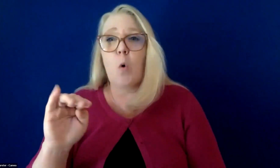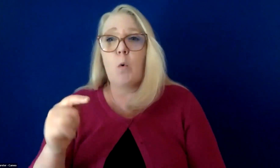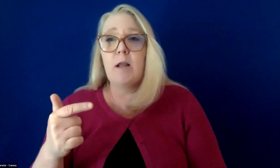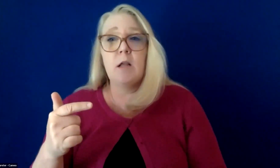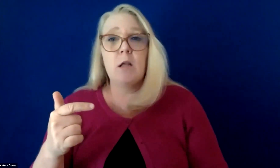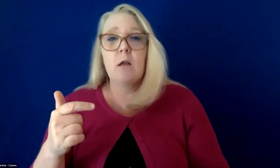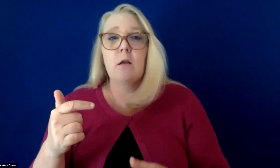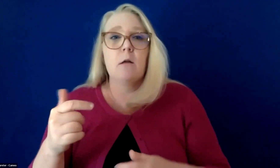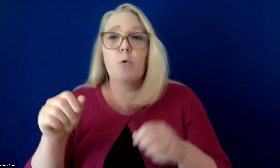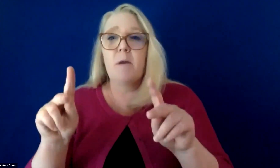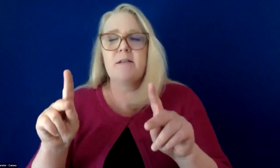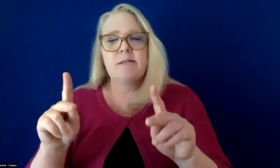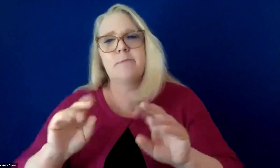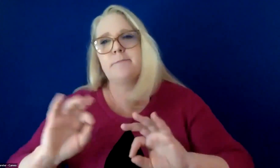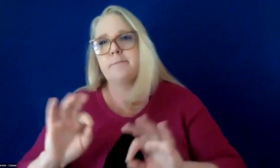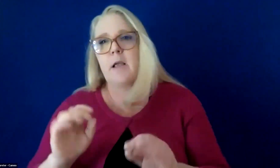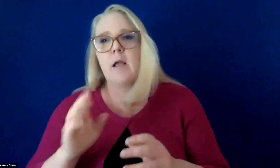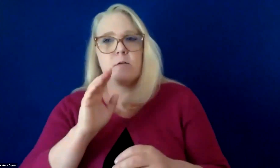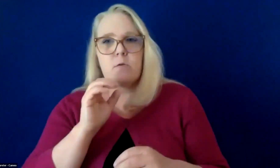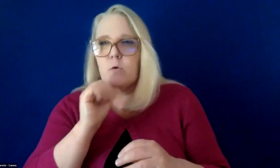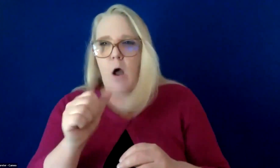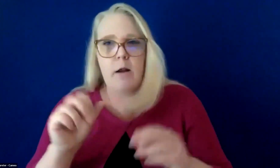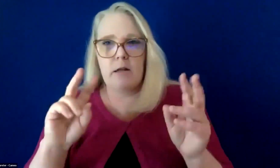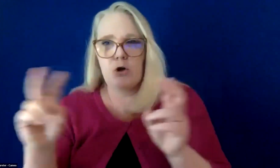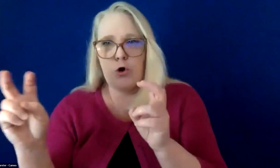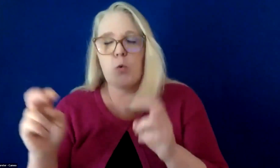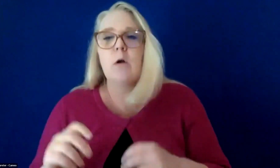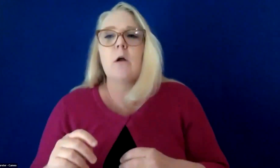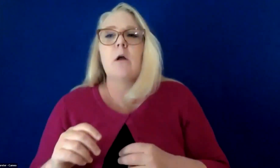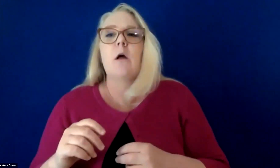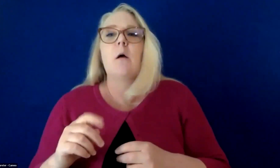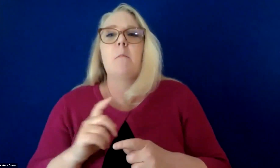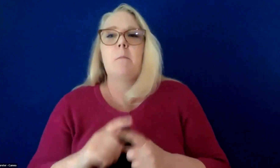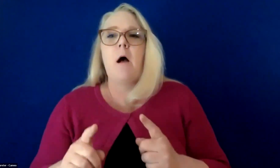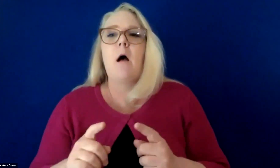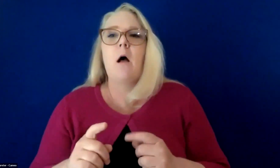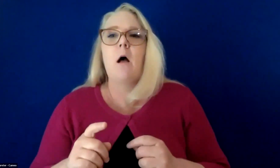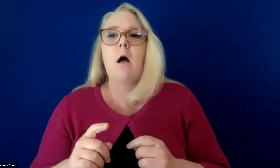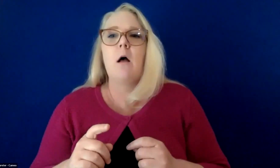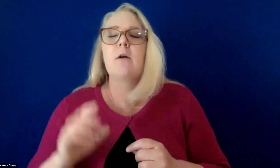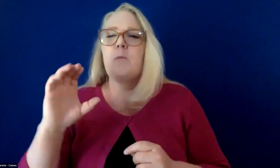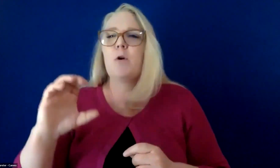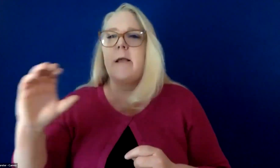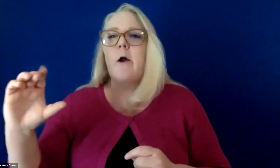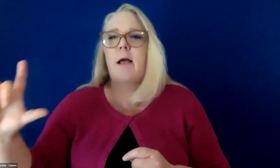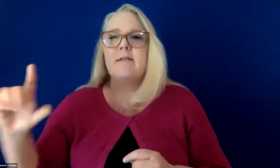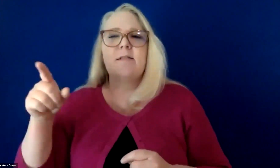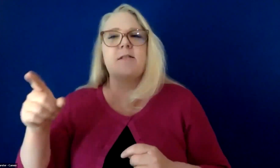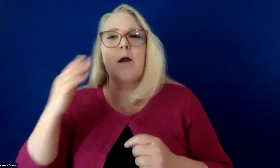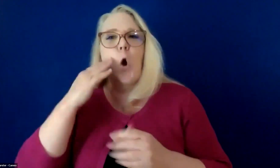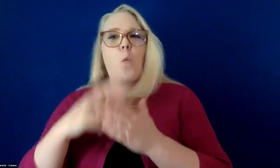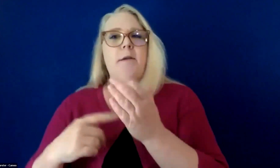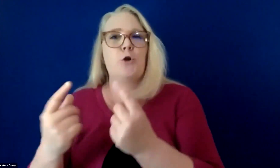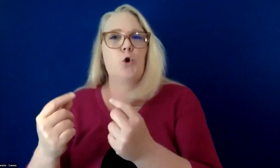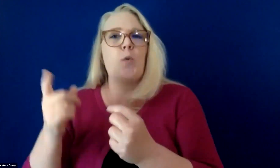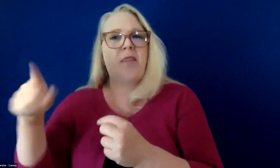at all nowadays in California. But my understanding is that they seem to have figured it out with community care licensing as well. And so